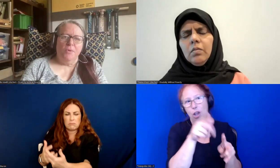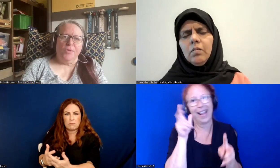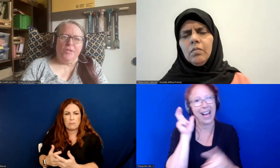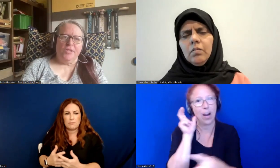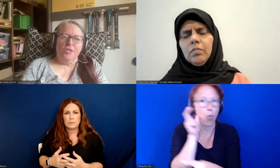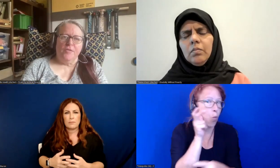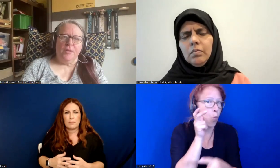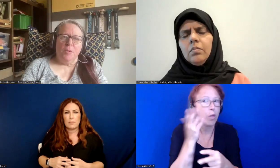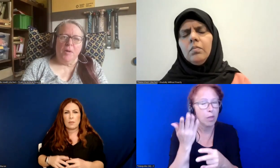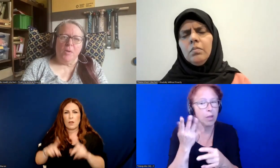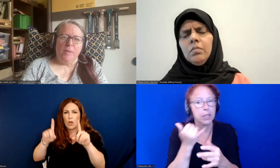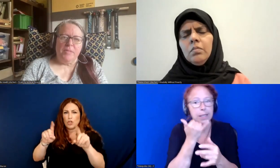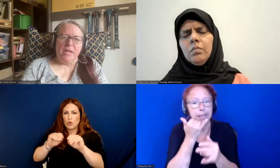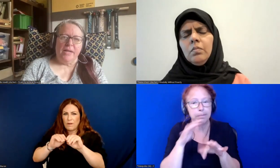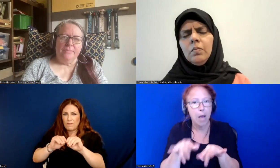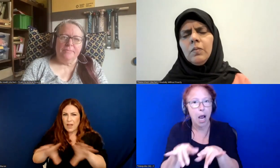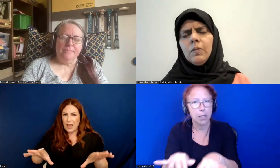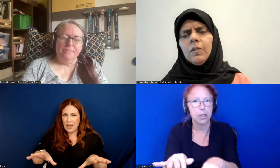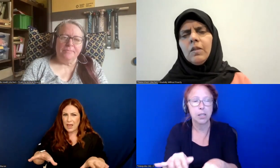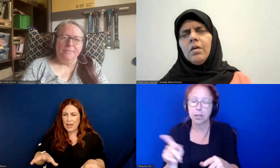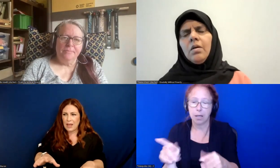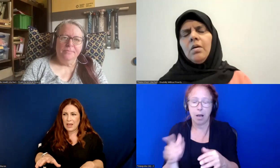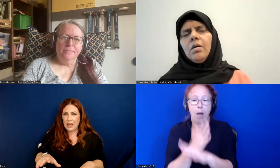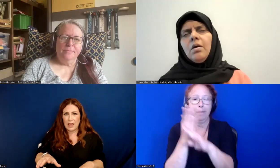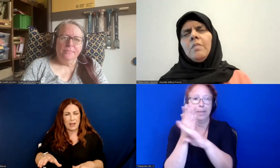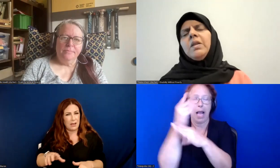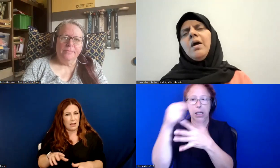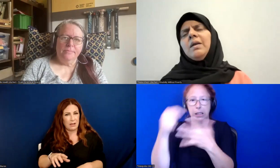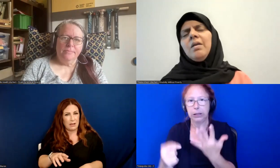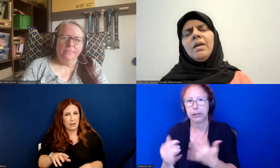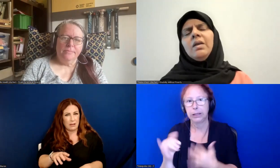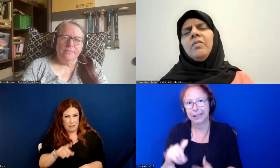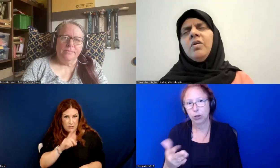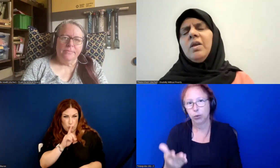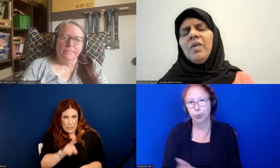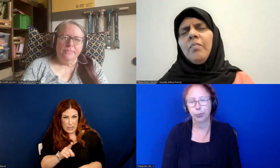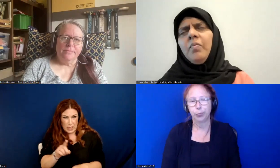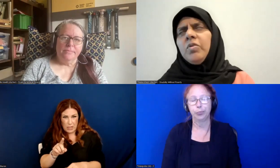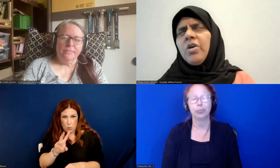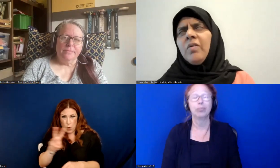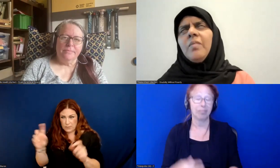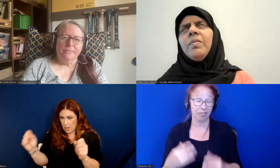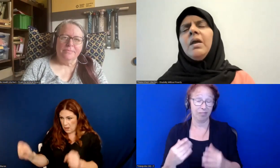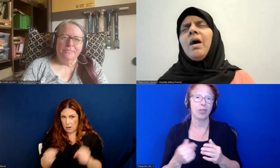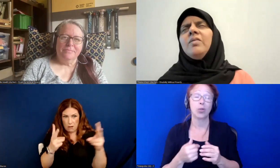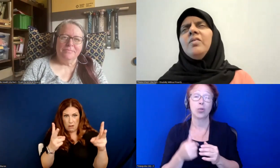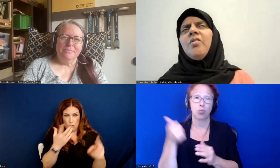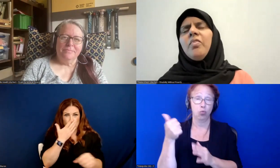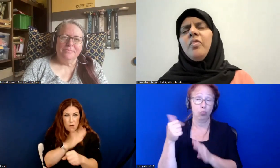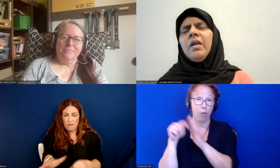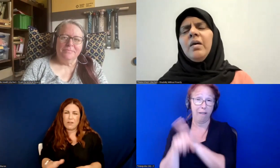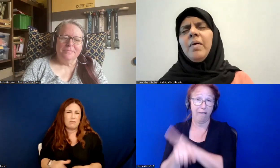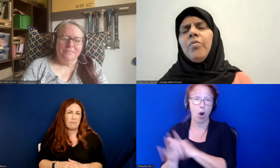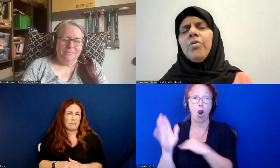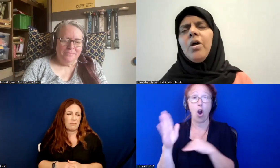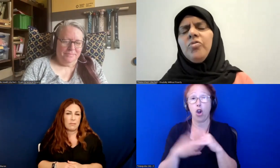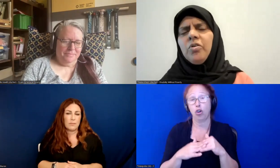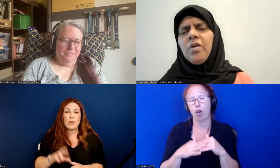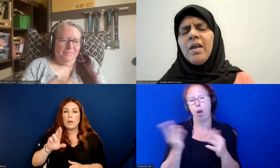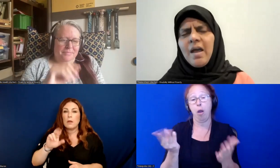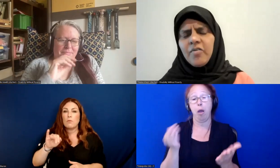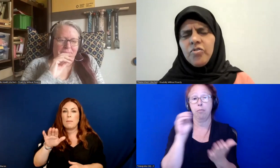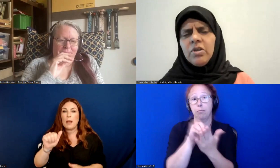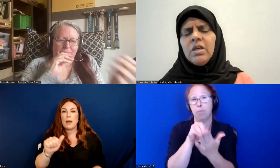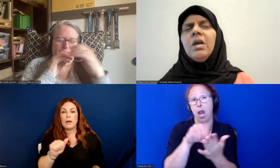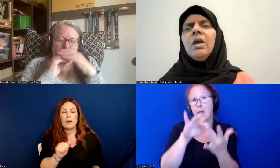surveys take more than shoving them up on a website. I mean, I can give you an example, Michelle, something I did not think about